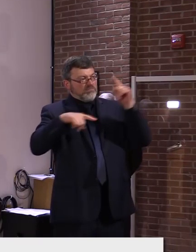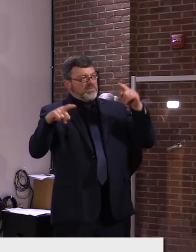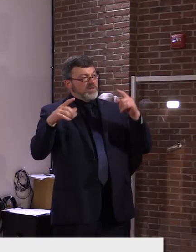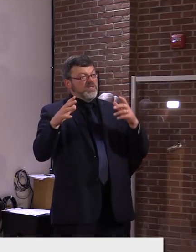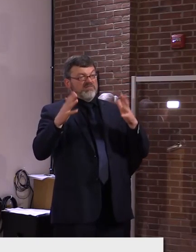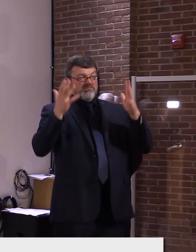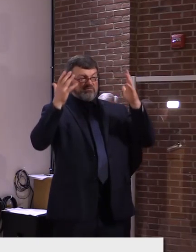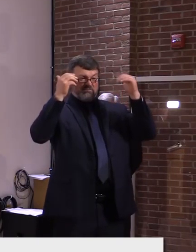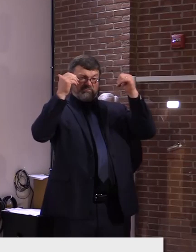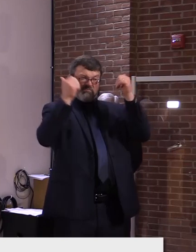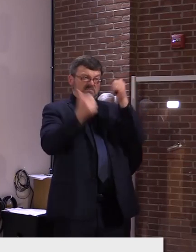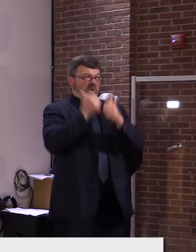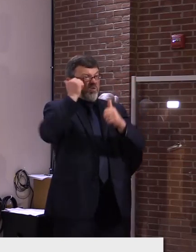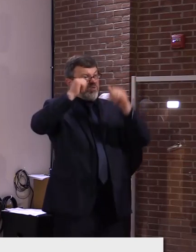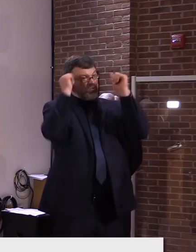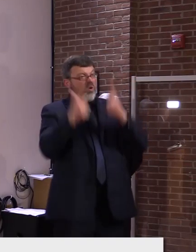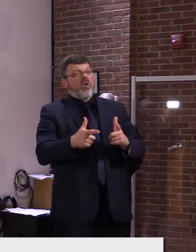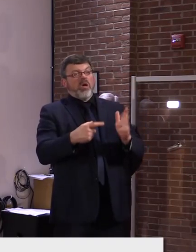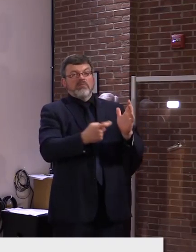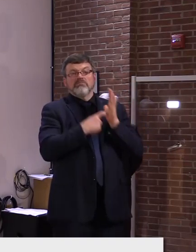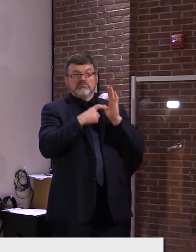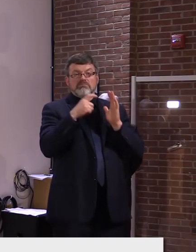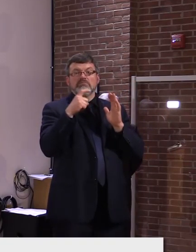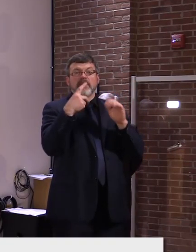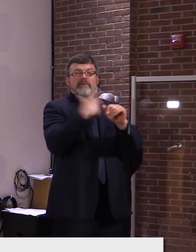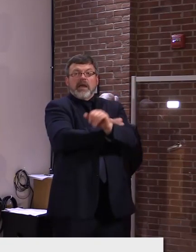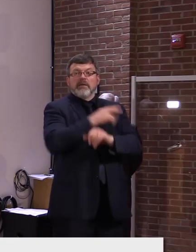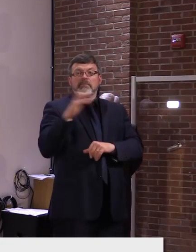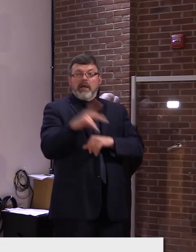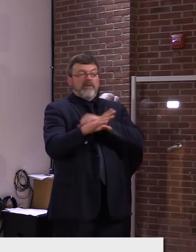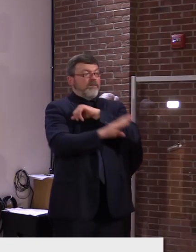students in the K-12, unless